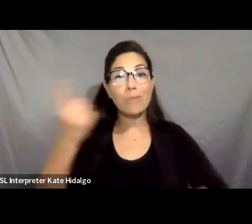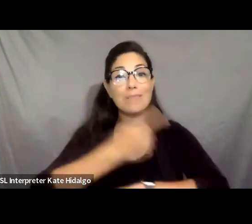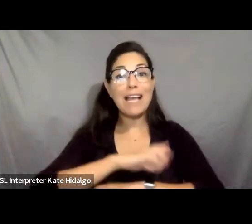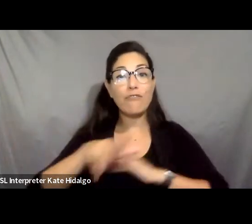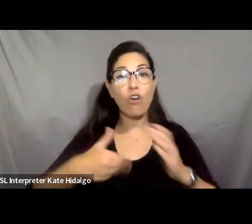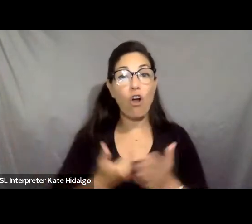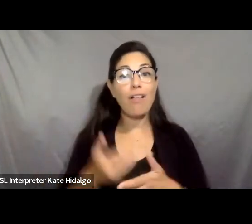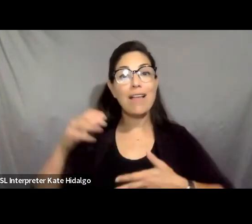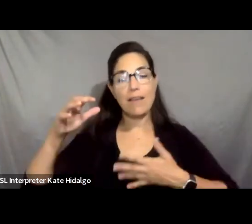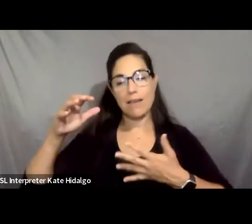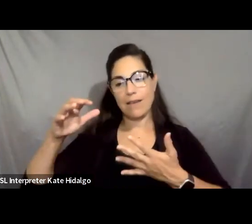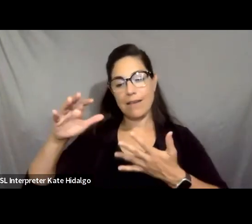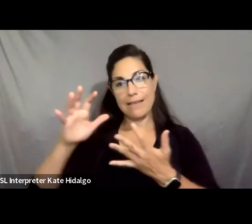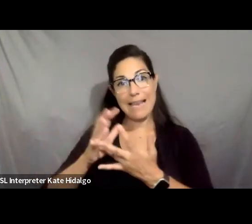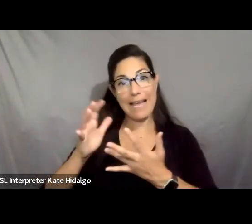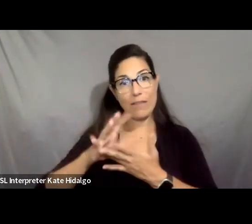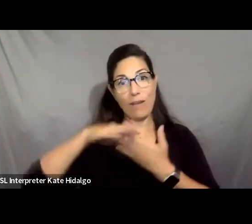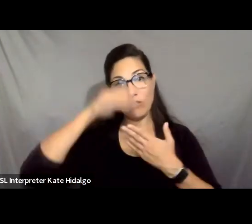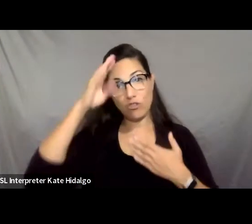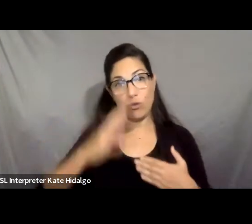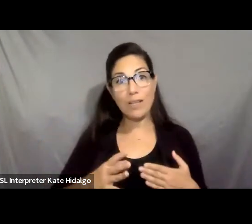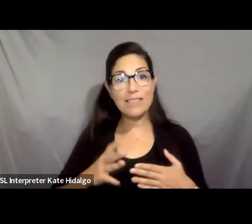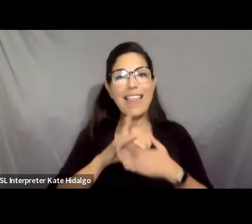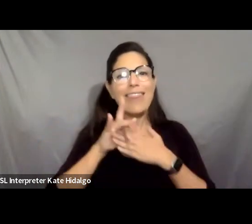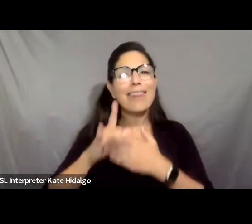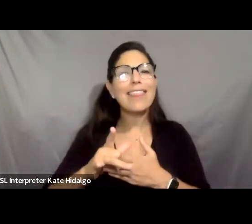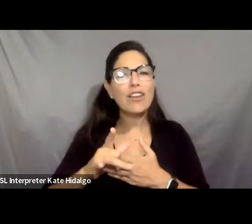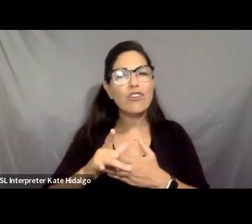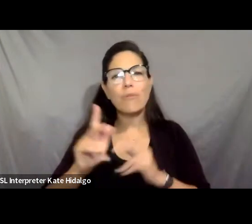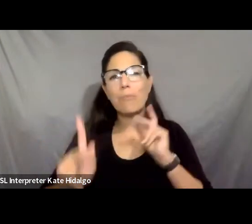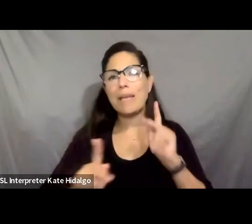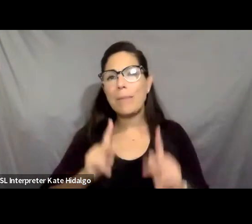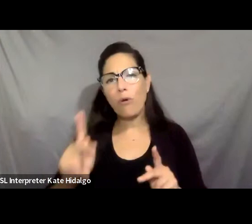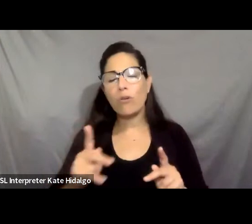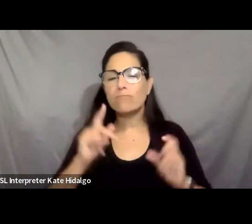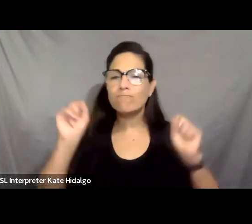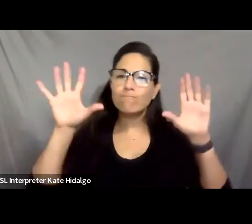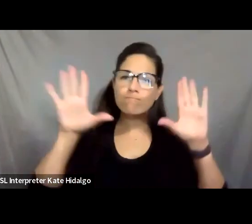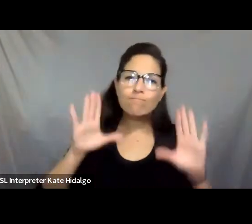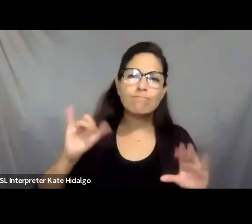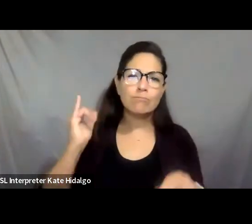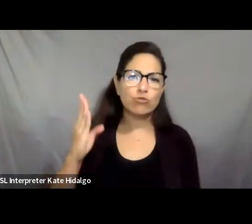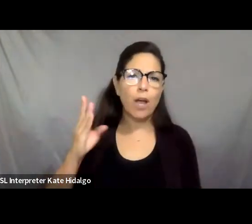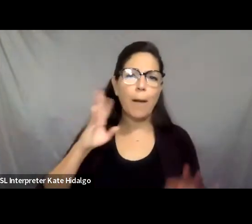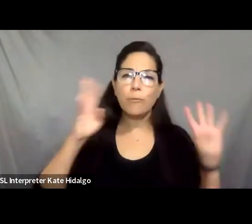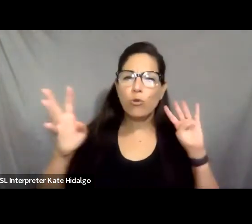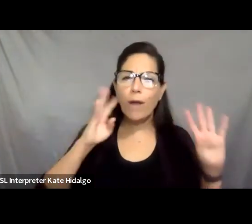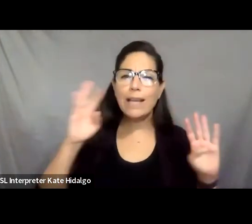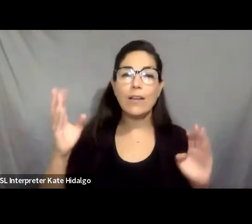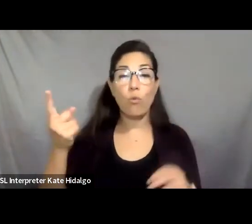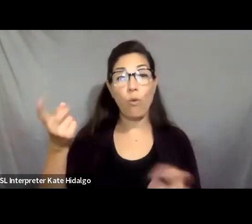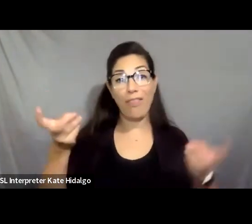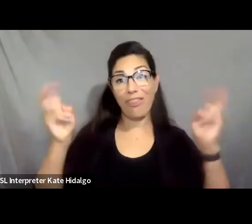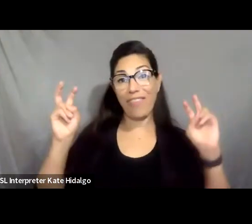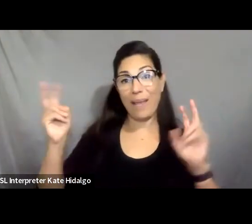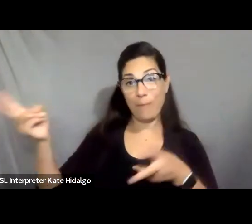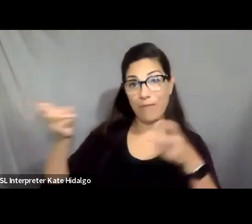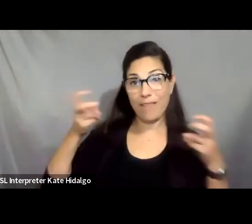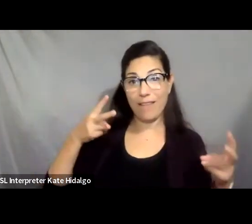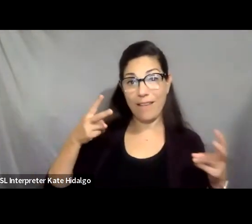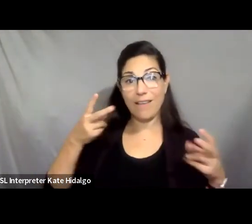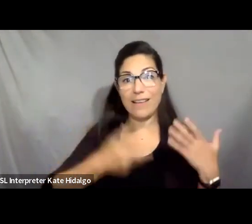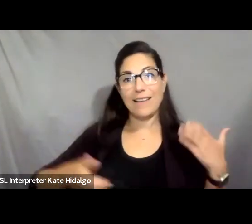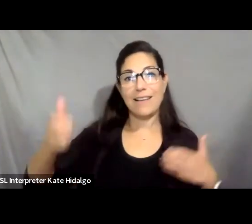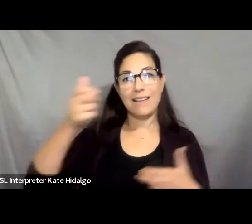our 9th grade students. Leadership does an amazing job year after year to be creative. One of the themes that we pulled from